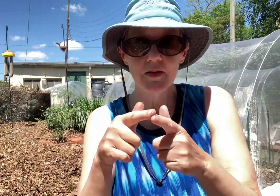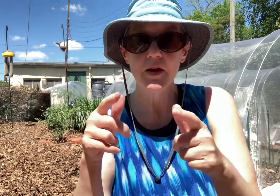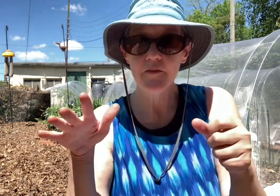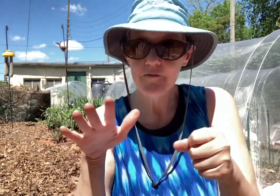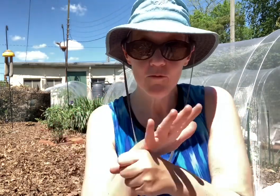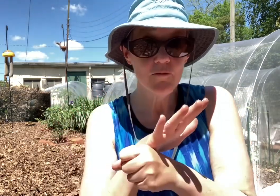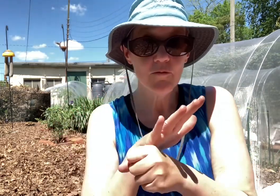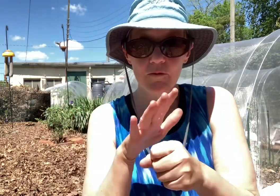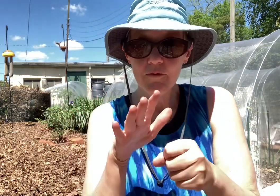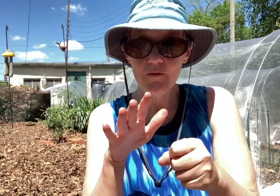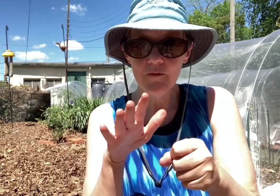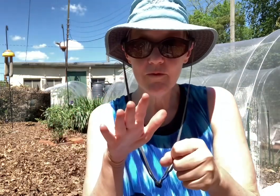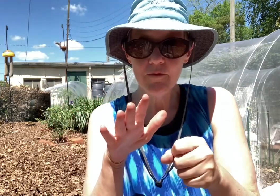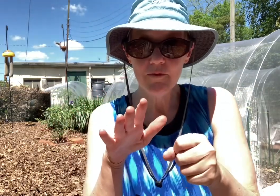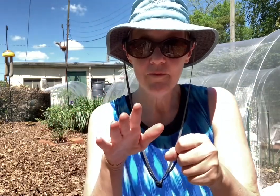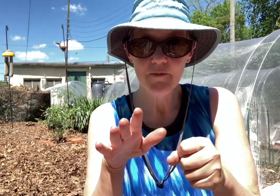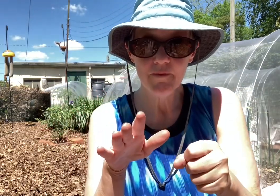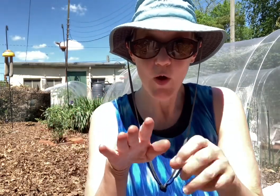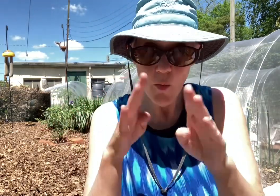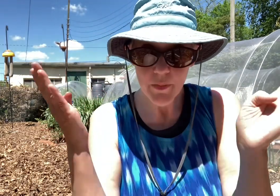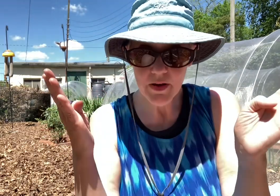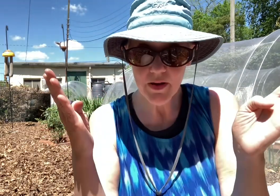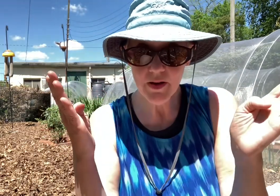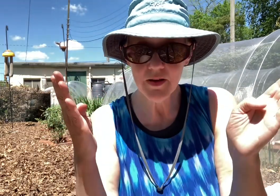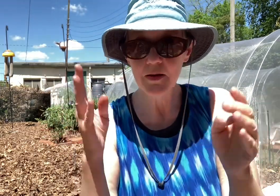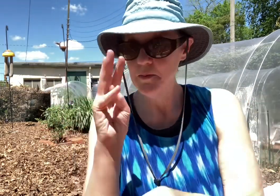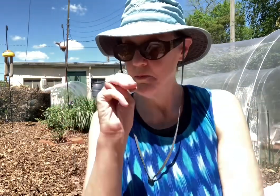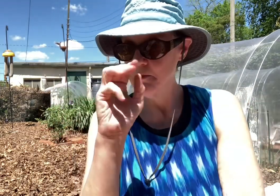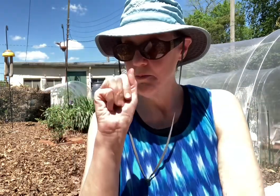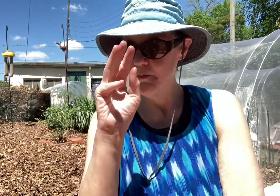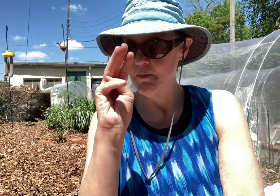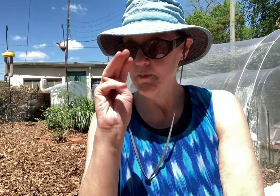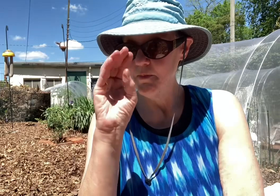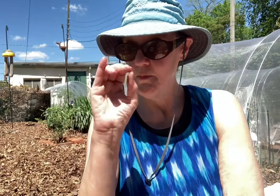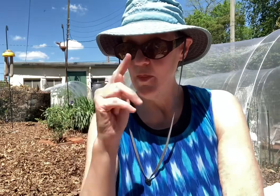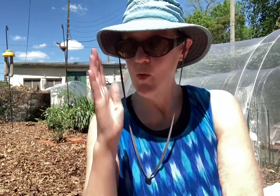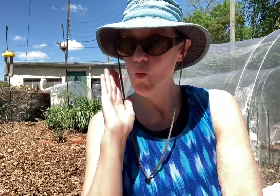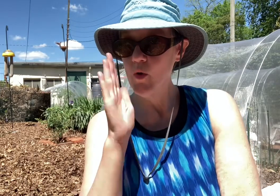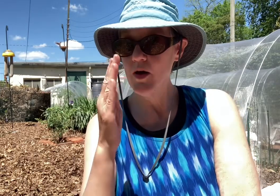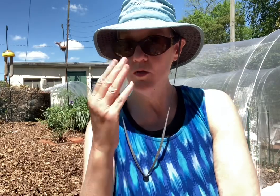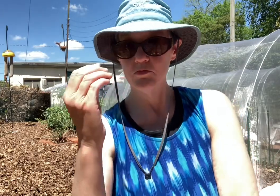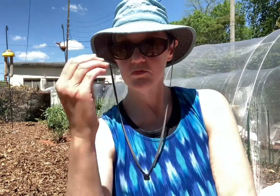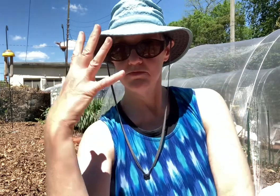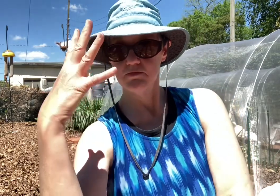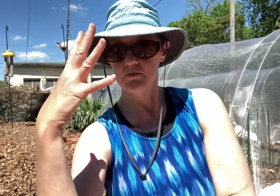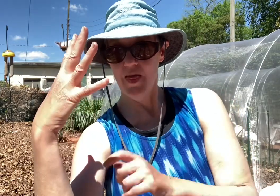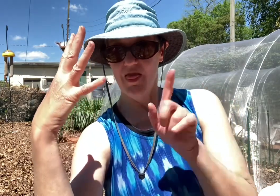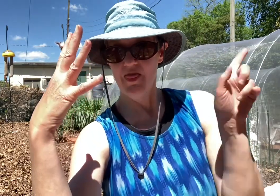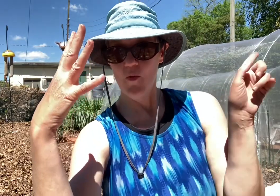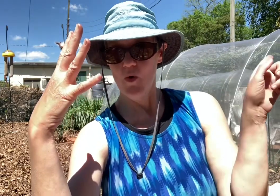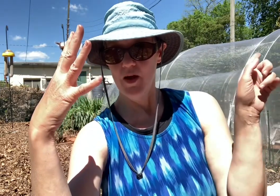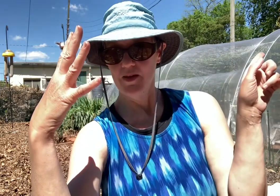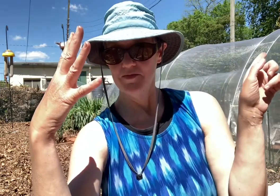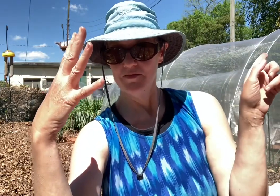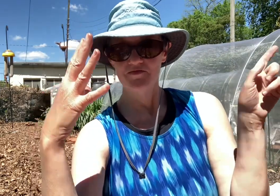is fully open, it's going to set permanently towards that morning sun.